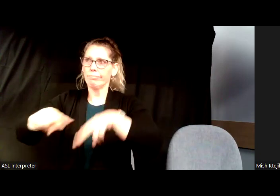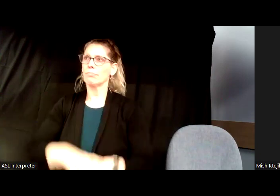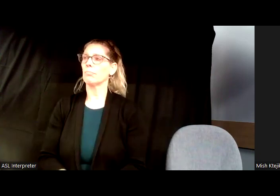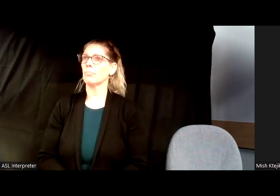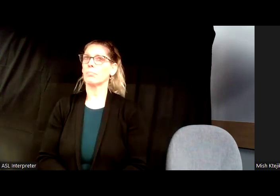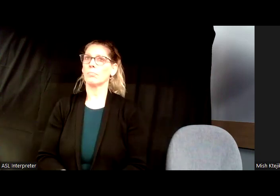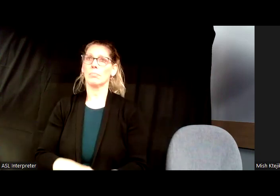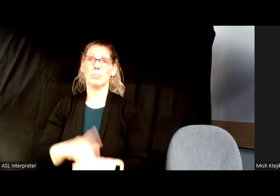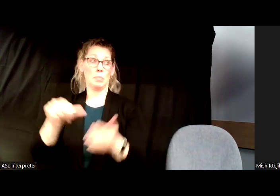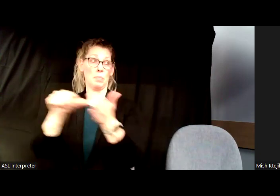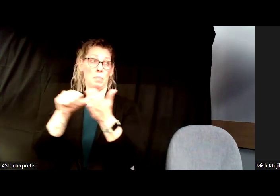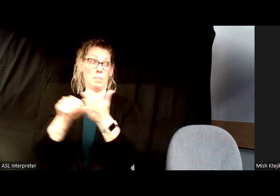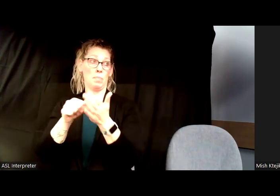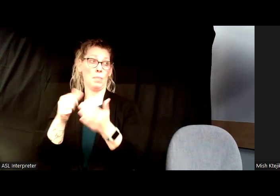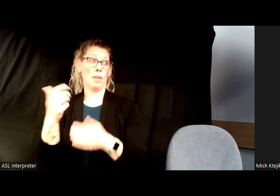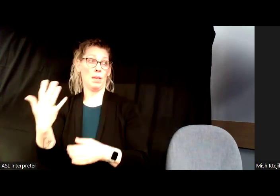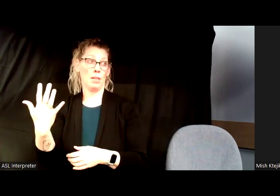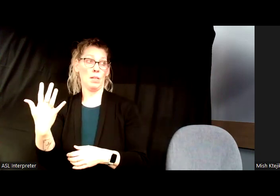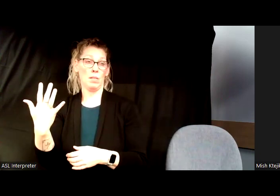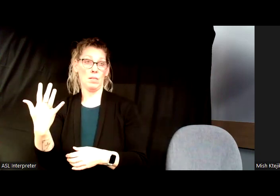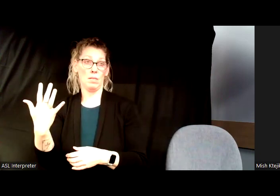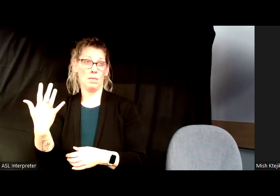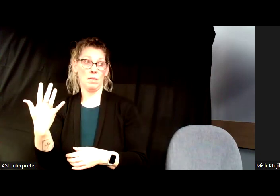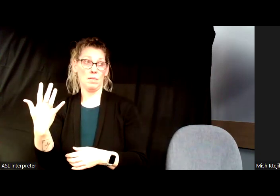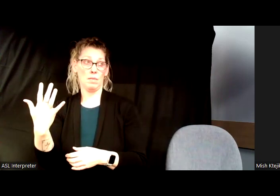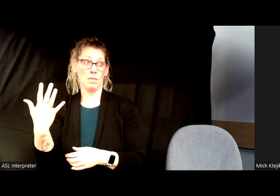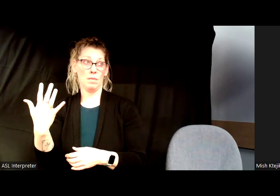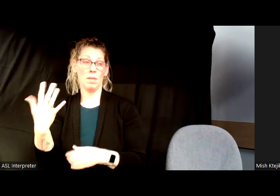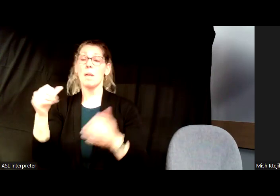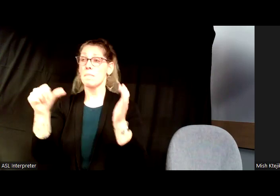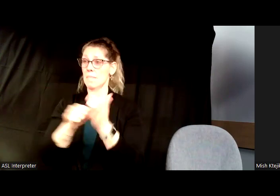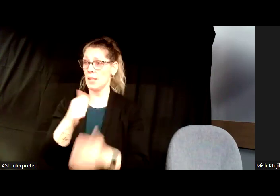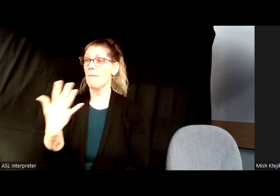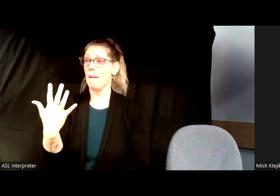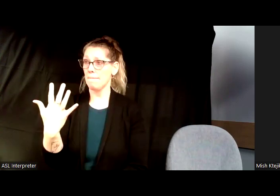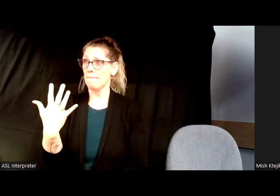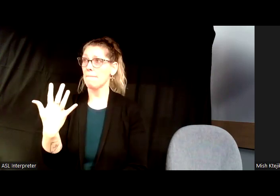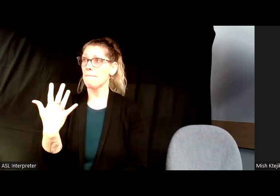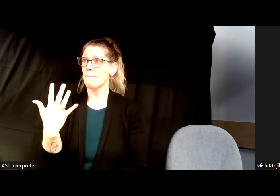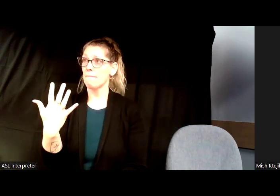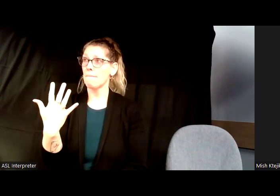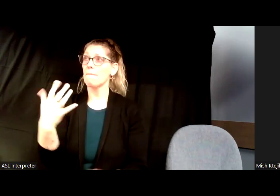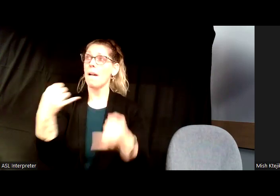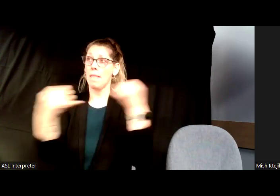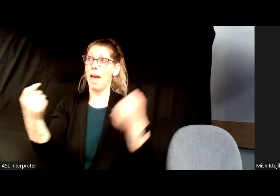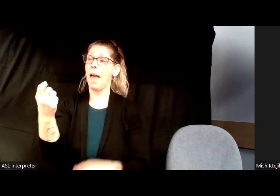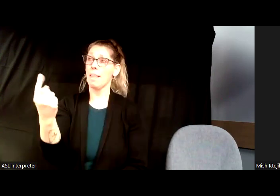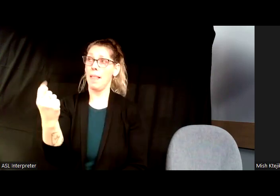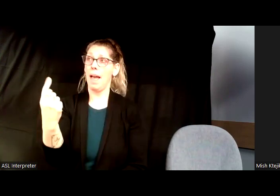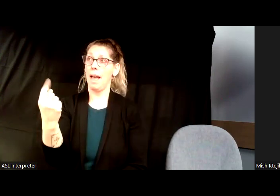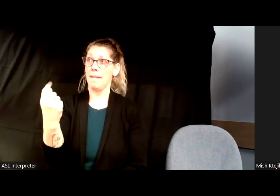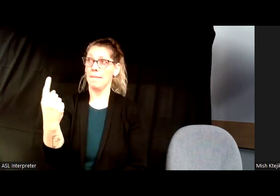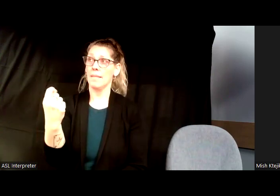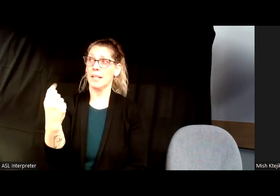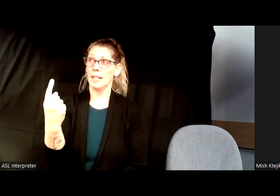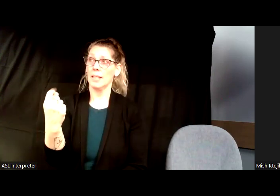Page 5. So. What page is it on? Page 5. Line 11, Pauline's saying.